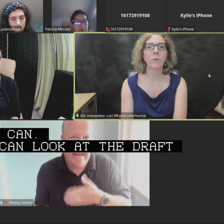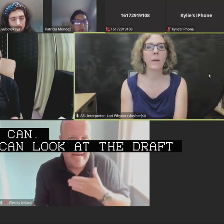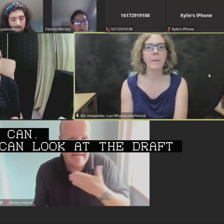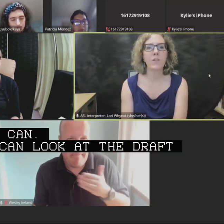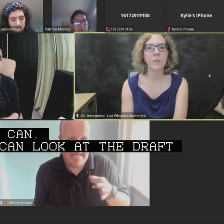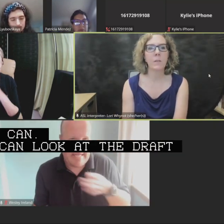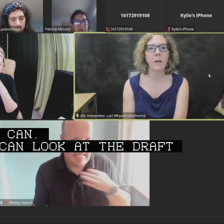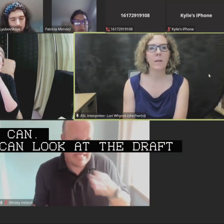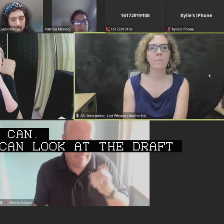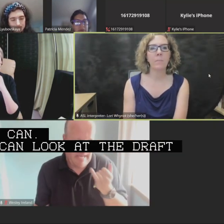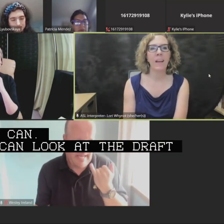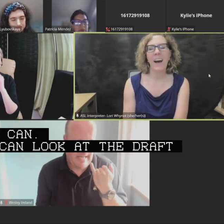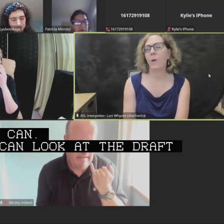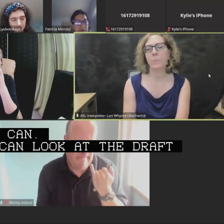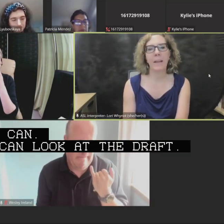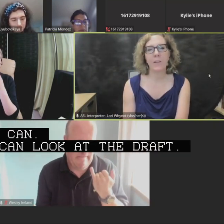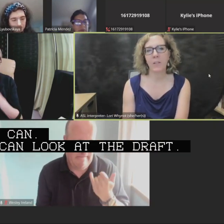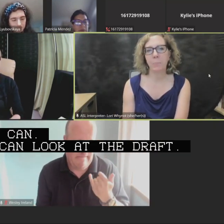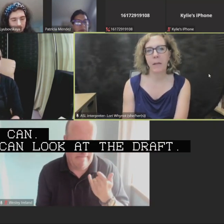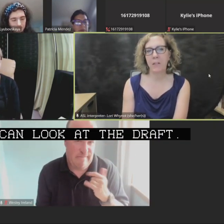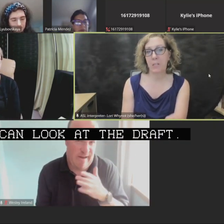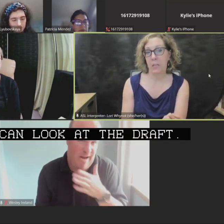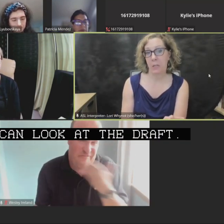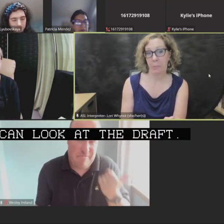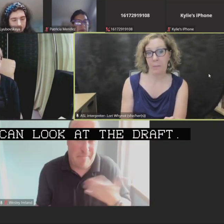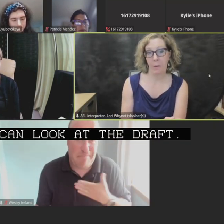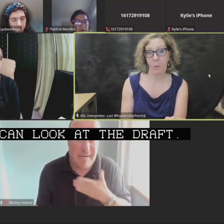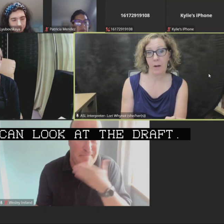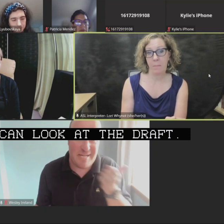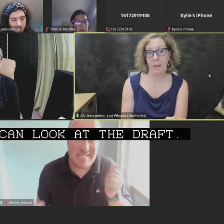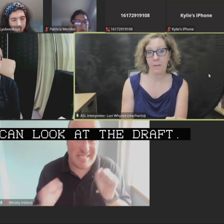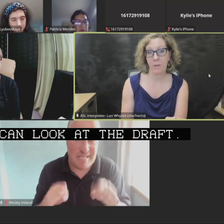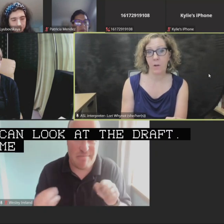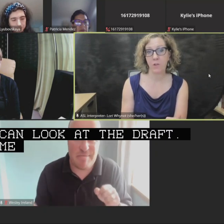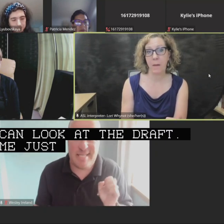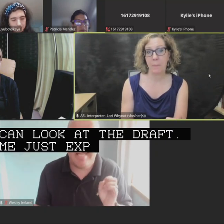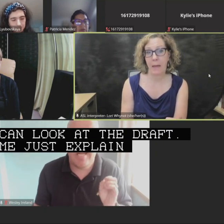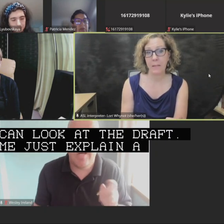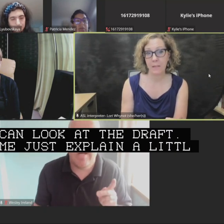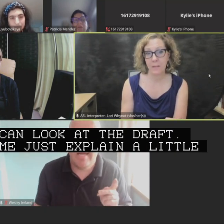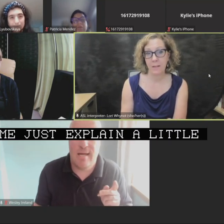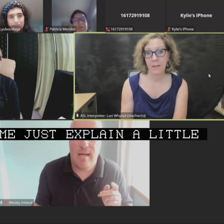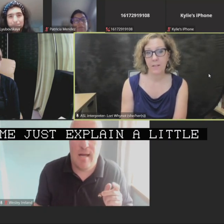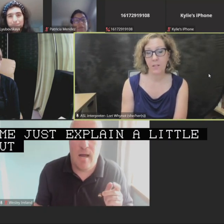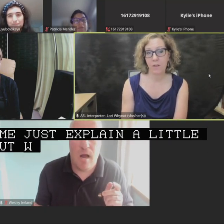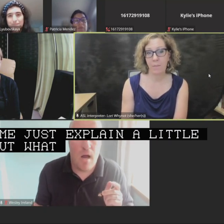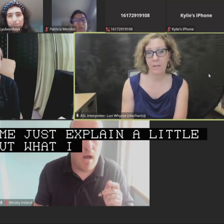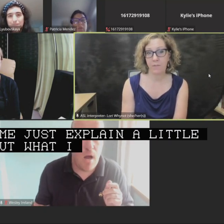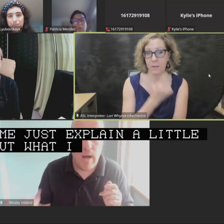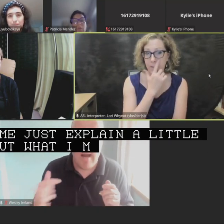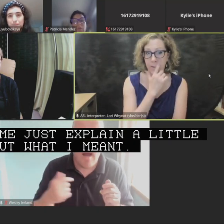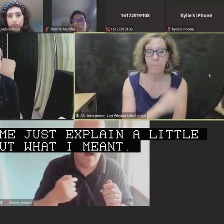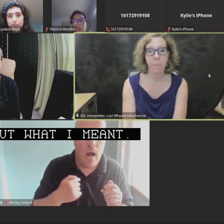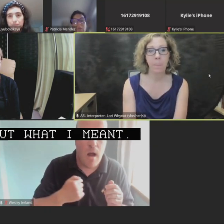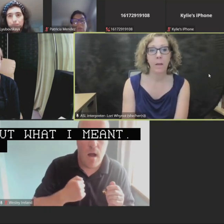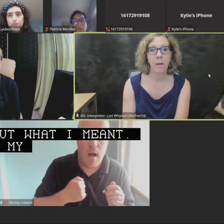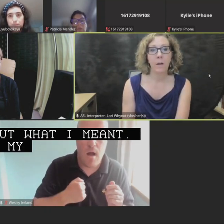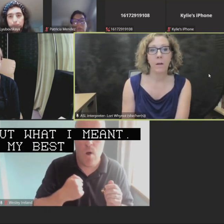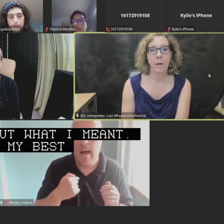Okay, so let me just, I was planning to explain just a little bit about what I meant, so I'll do my best to describe the